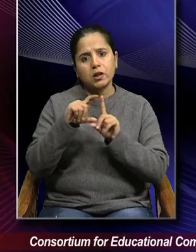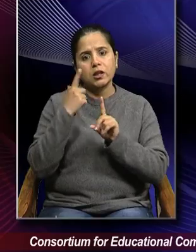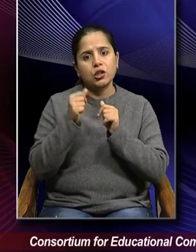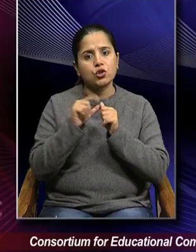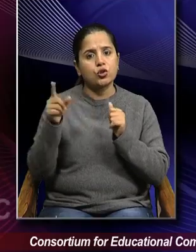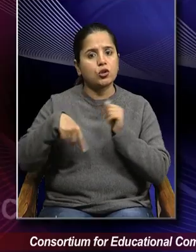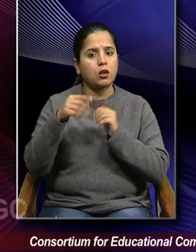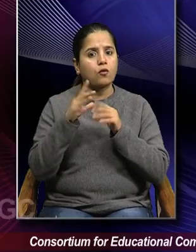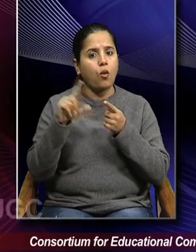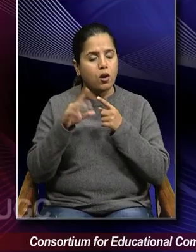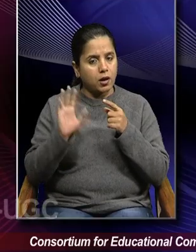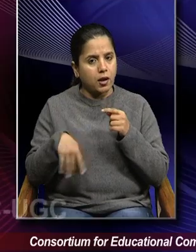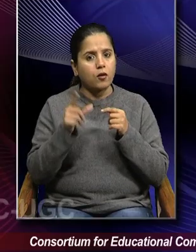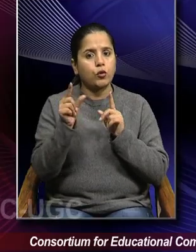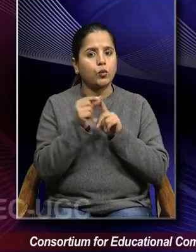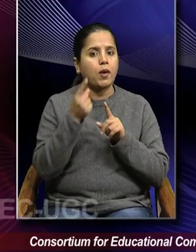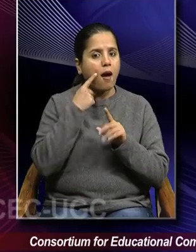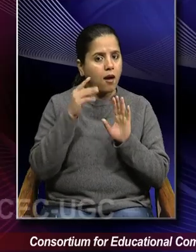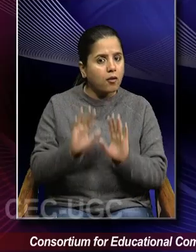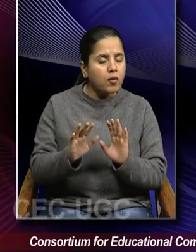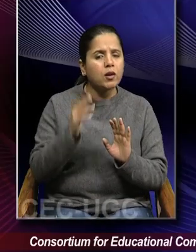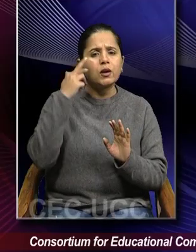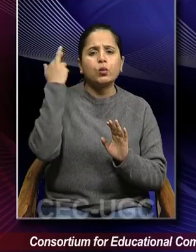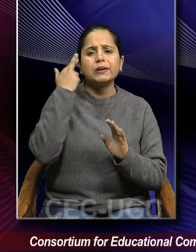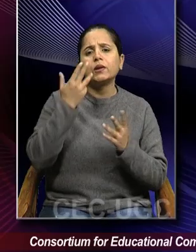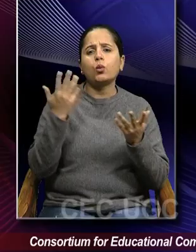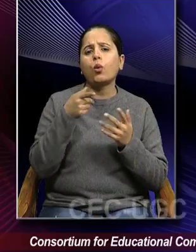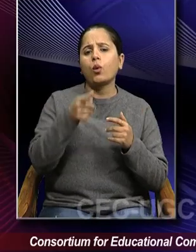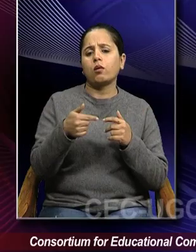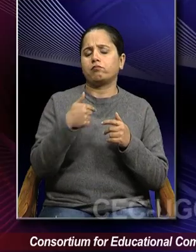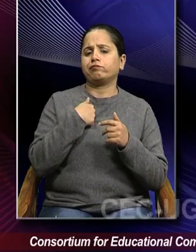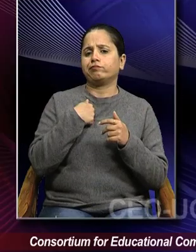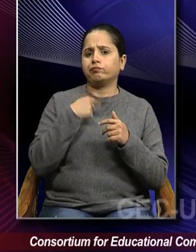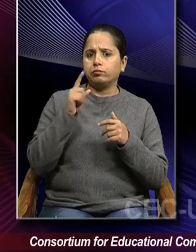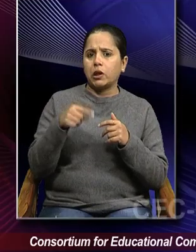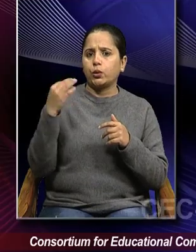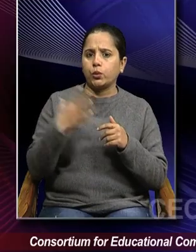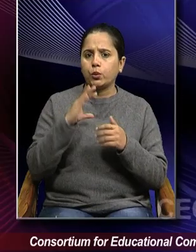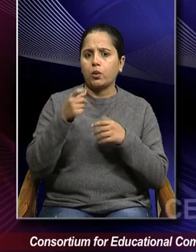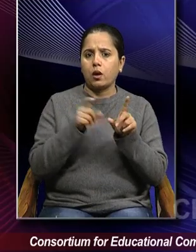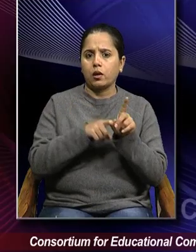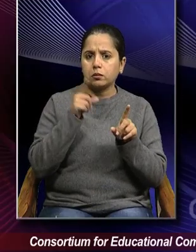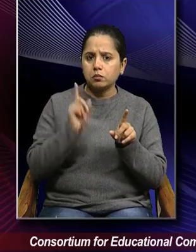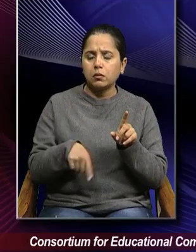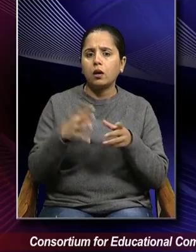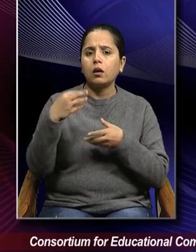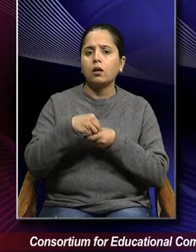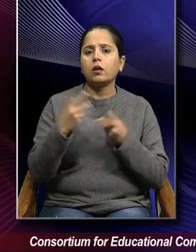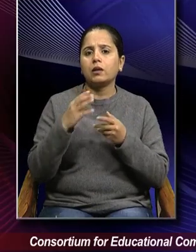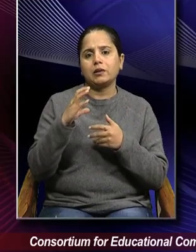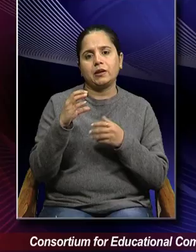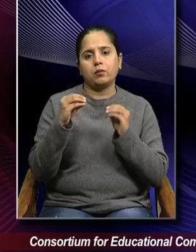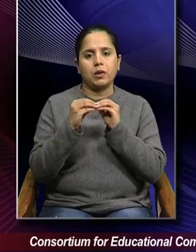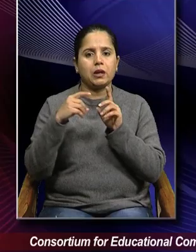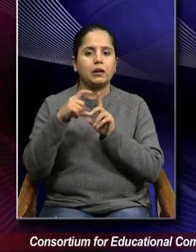wallets, we already have UPI. So, what is the reason of having this new currency, new form of currency, that is called